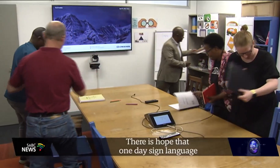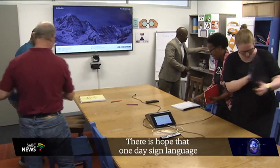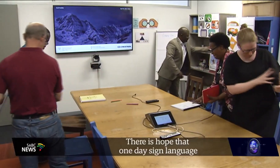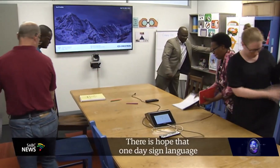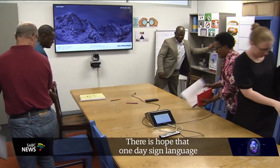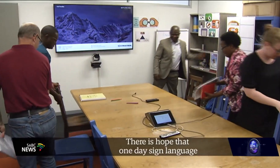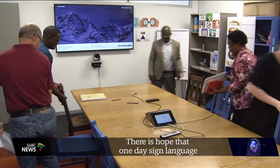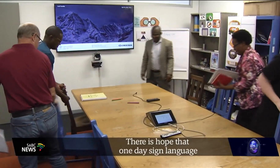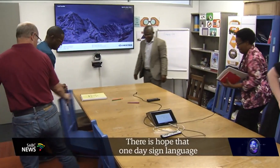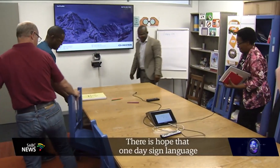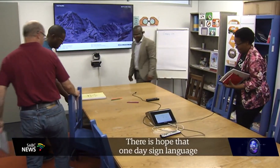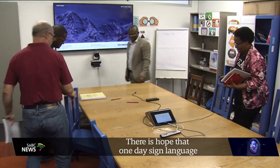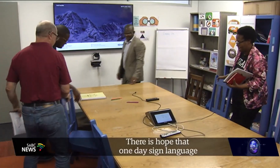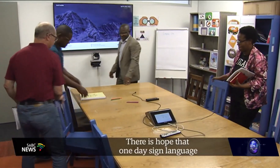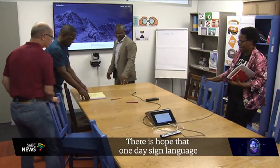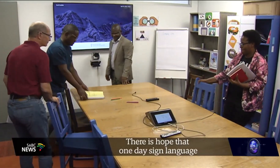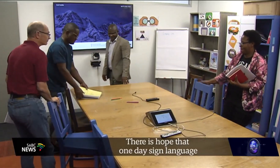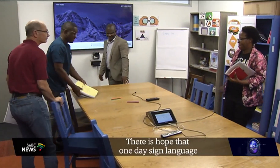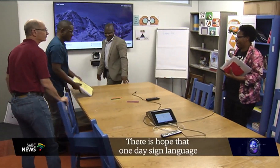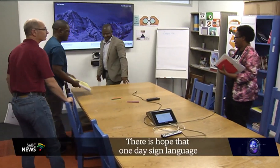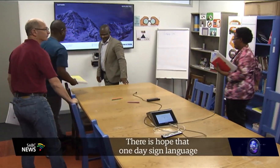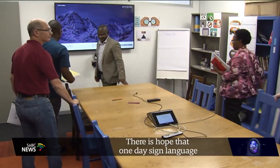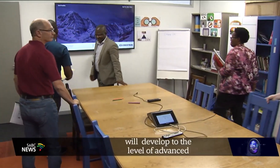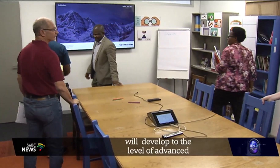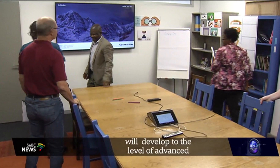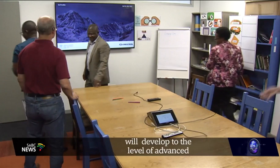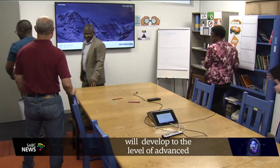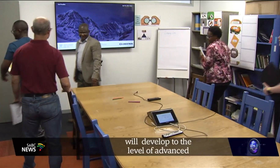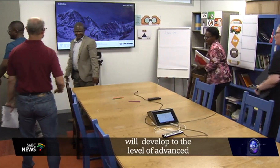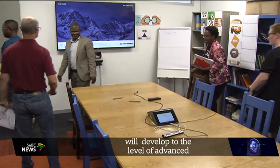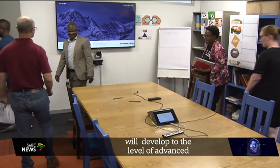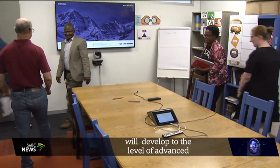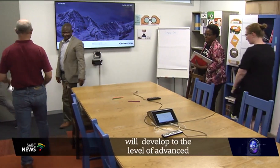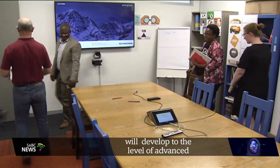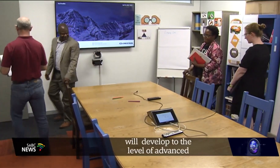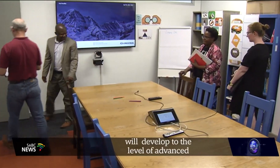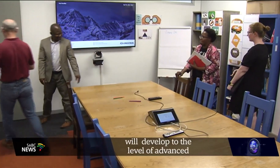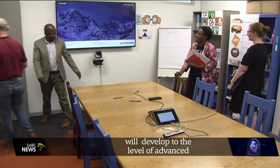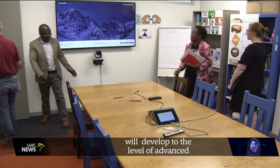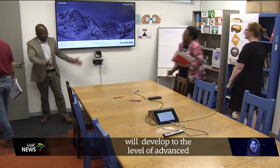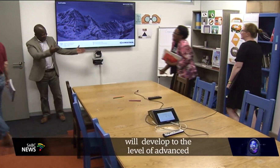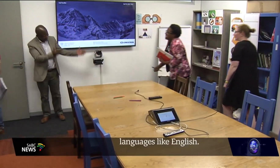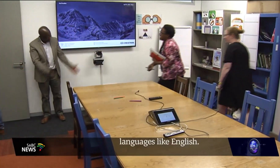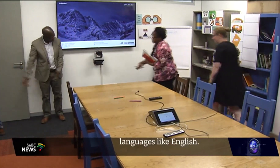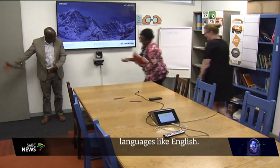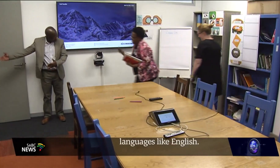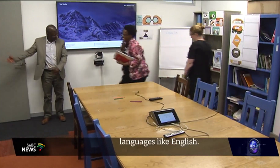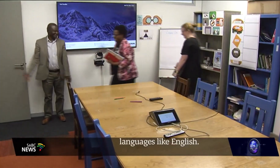Tshepo ke hore ka le leng la matsatsi puo ya matsoho e tla ntshetswa pele ho fihlella maemo a puo ya Senyesemane.